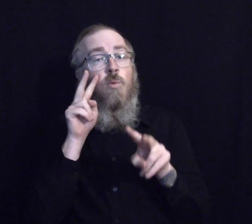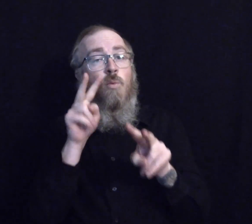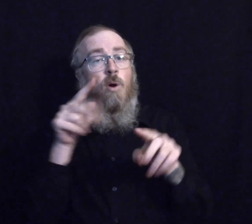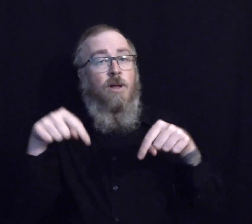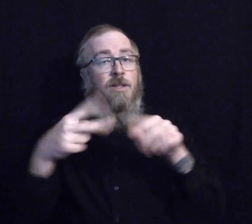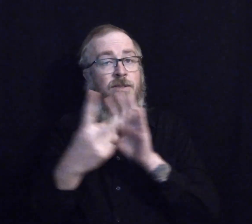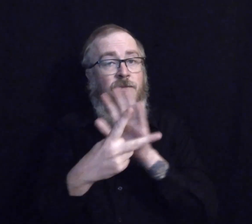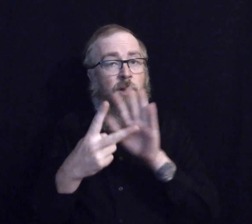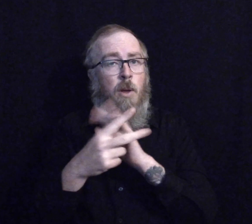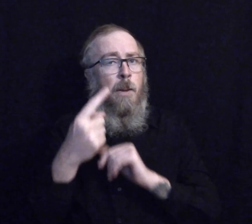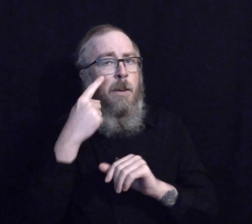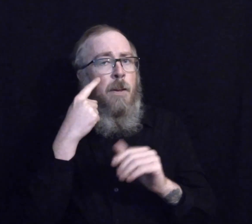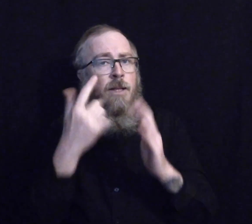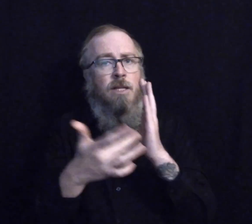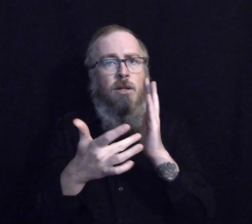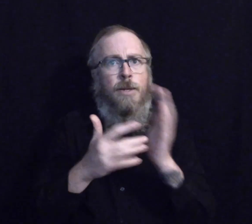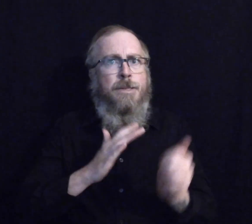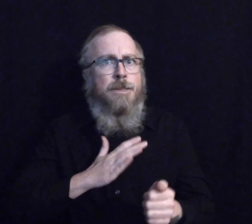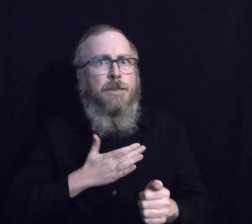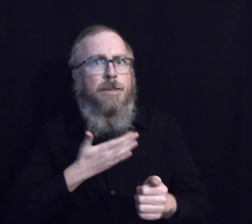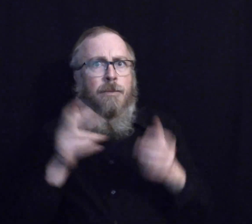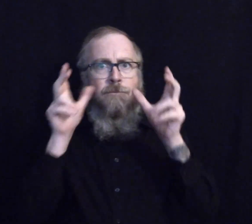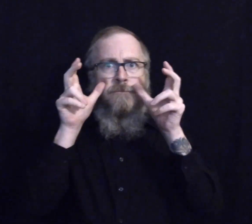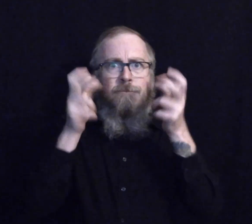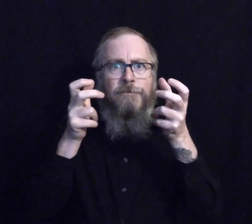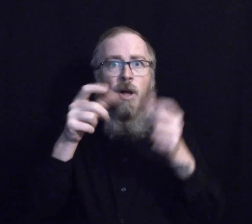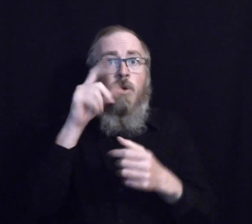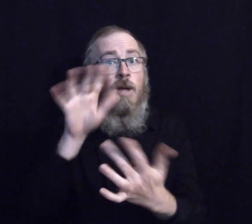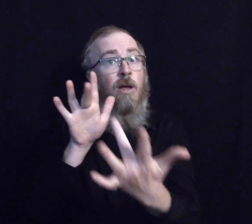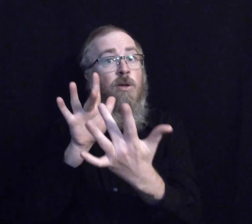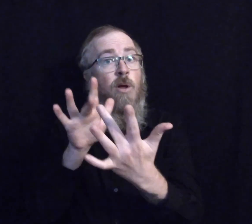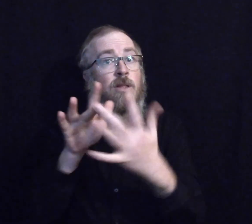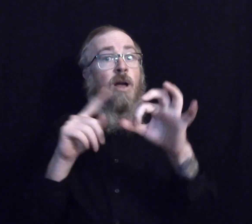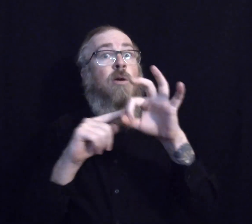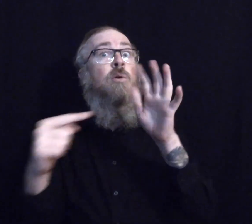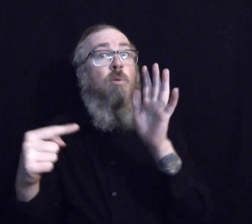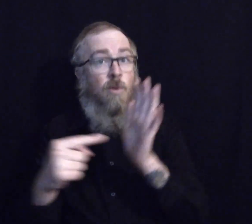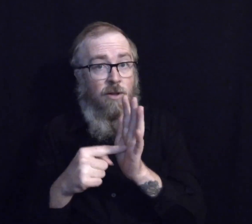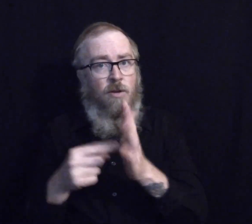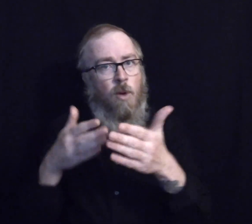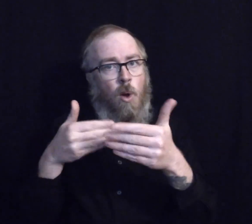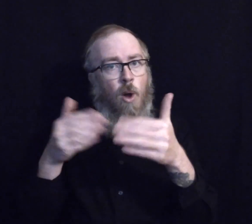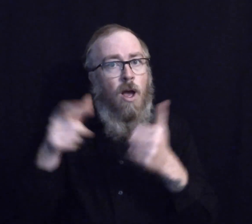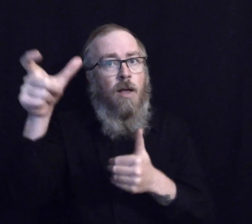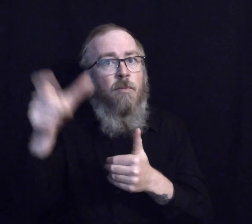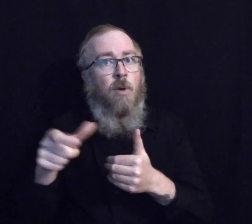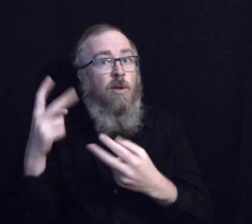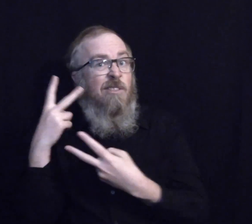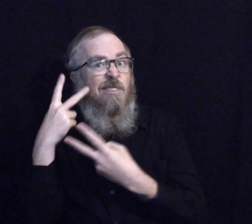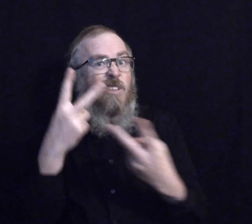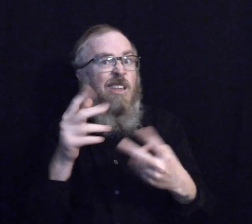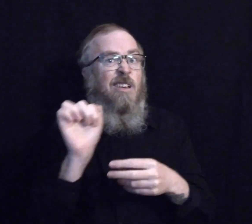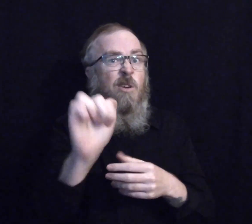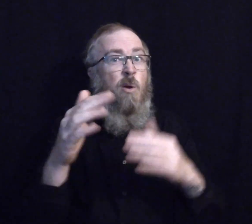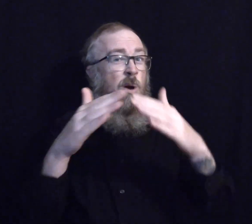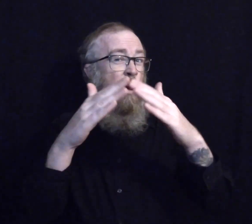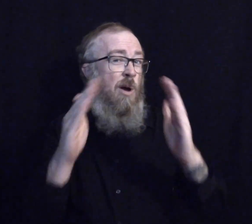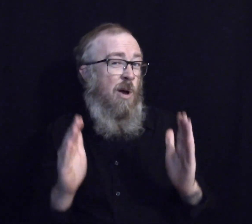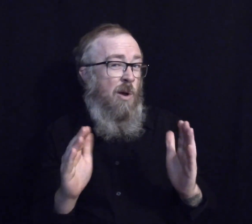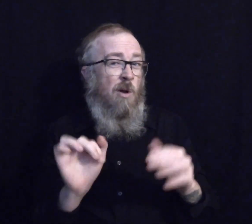If, while you're watching this video, you see a specific device that you're really interested in, you can contact Quantum to